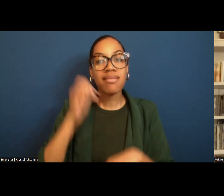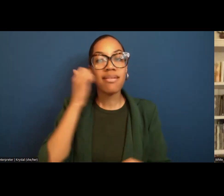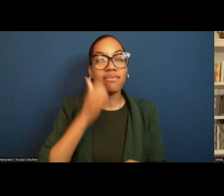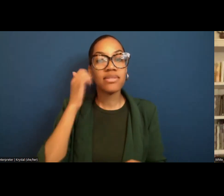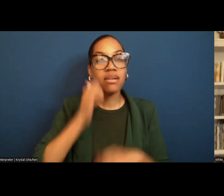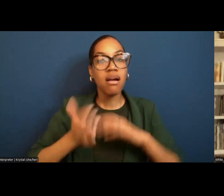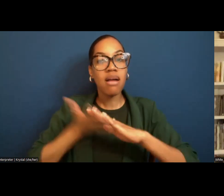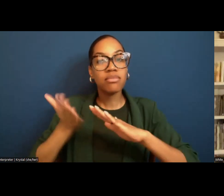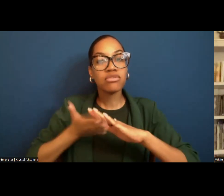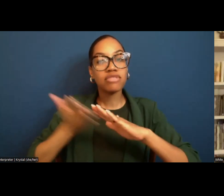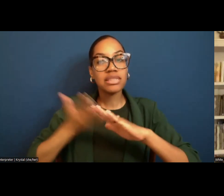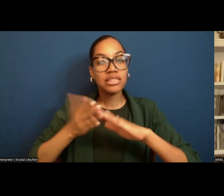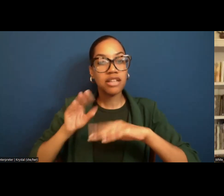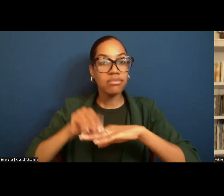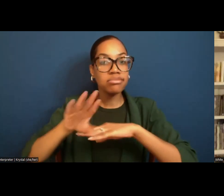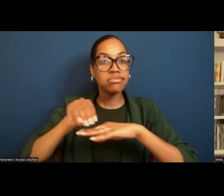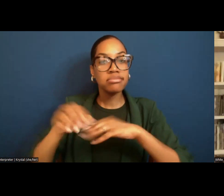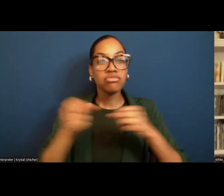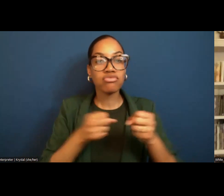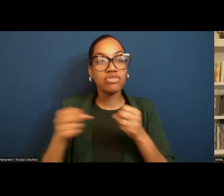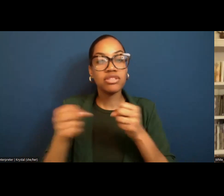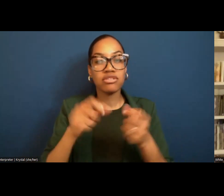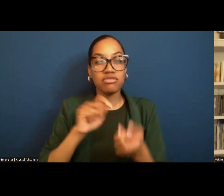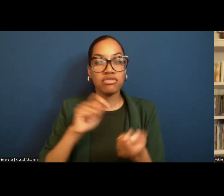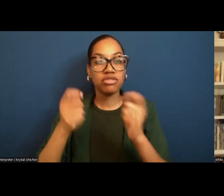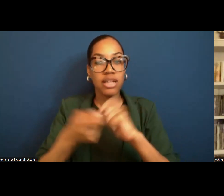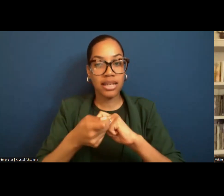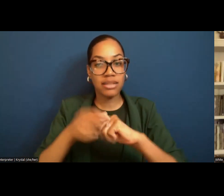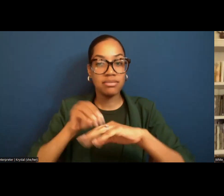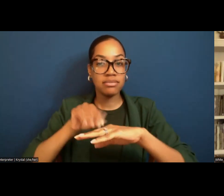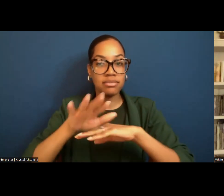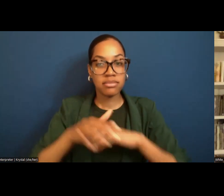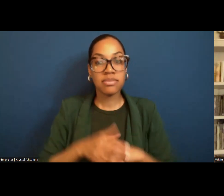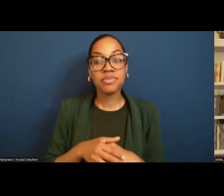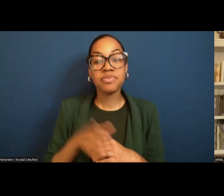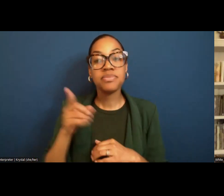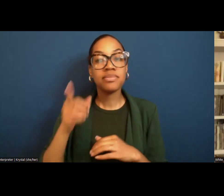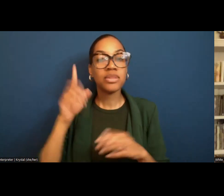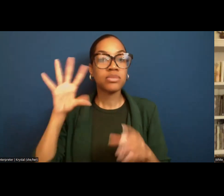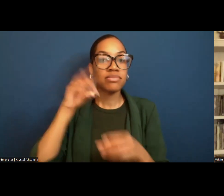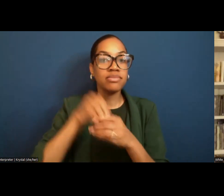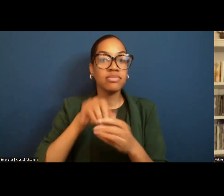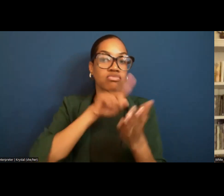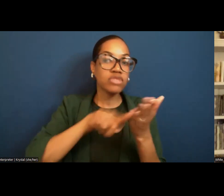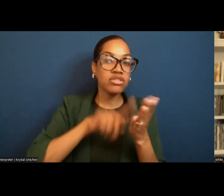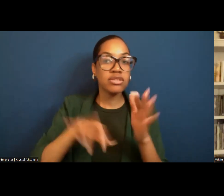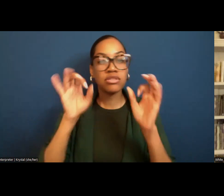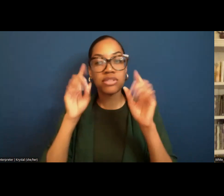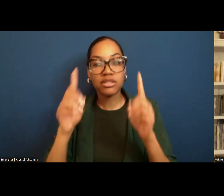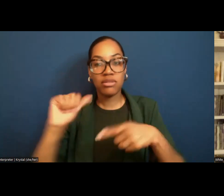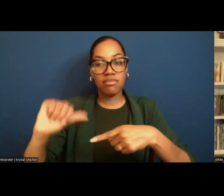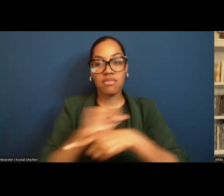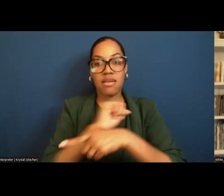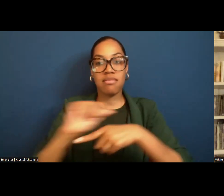research, education, and practice at one of the nation's leading applied race research centers.